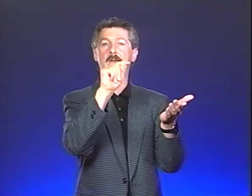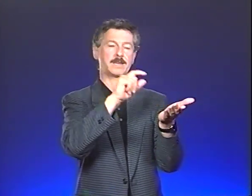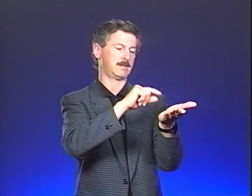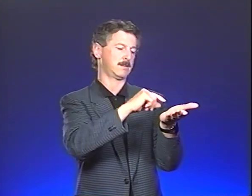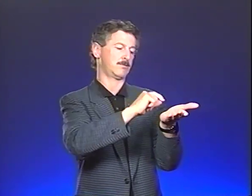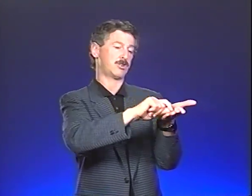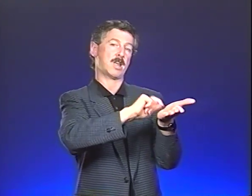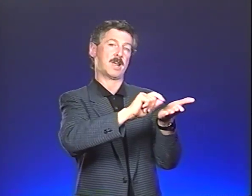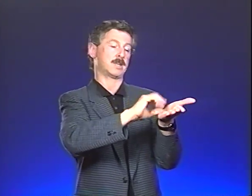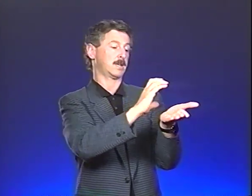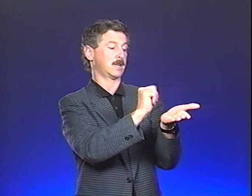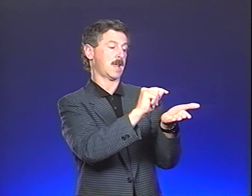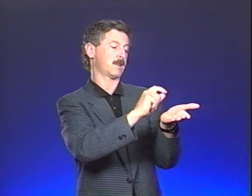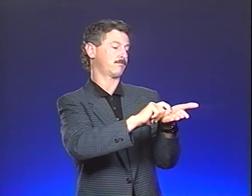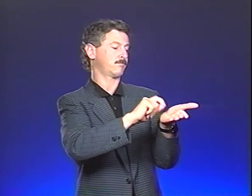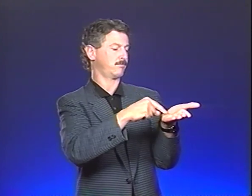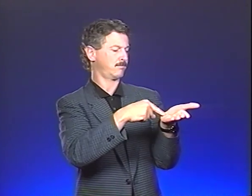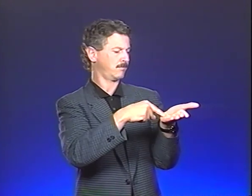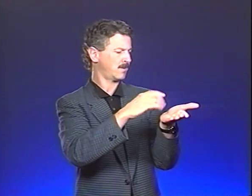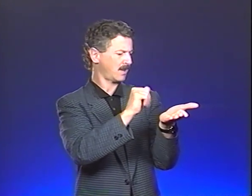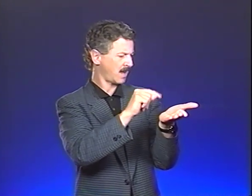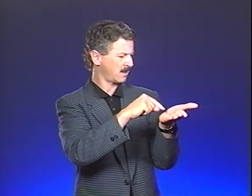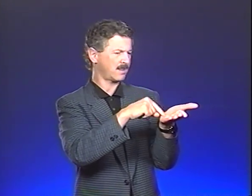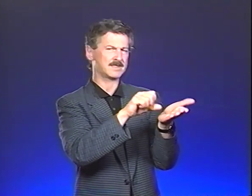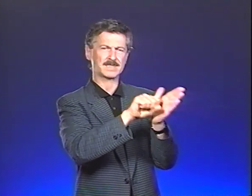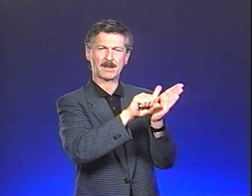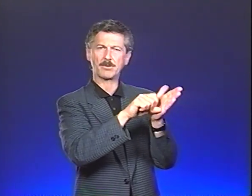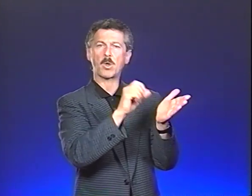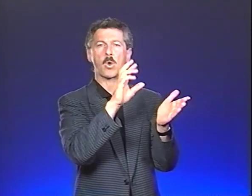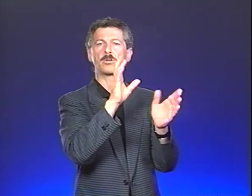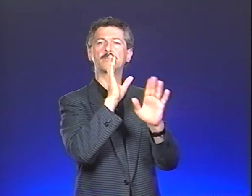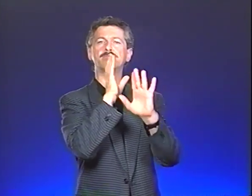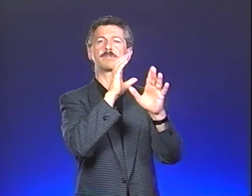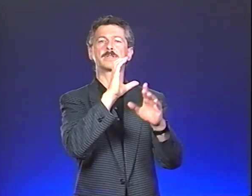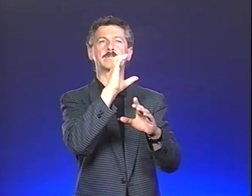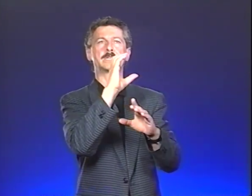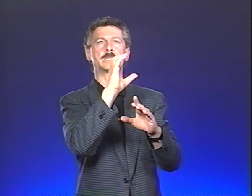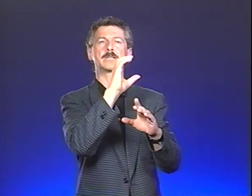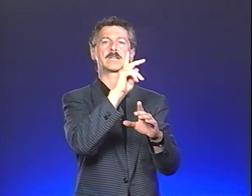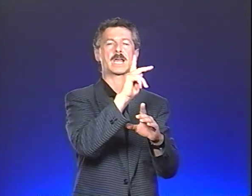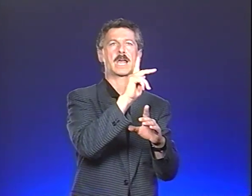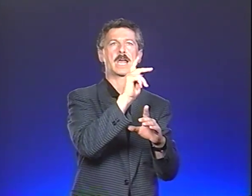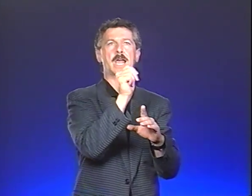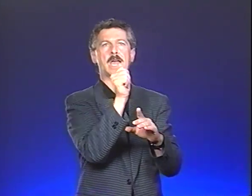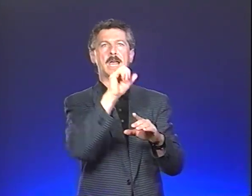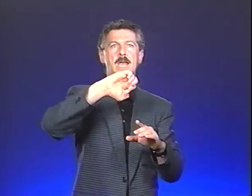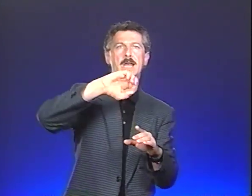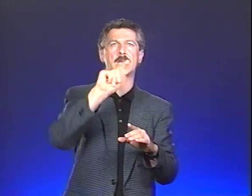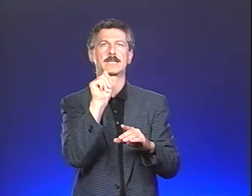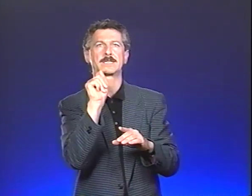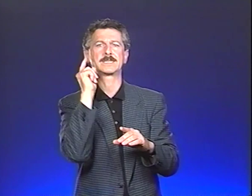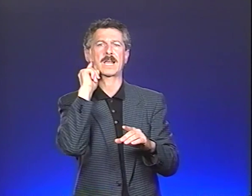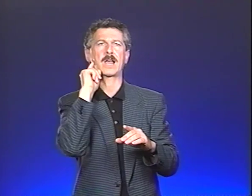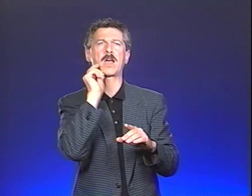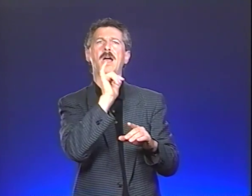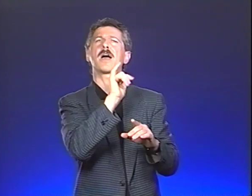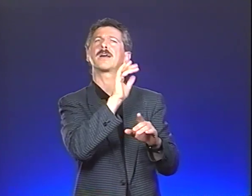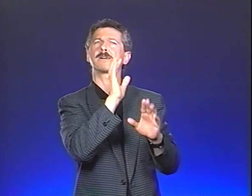for example, we can see the written word CAT is a symbol, or the spoken word with the sounds